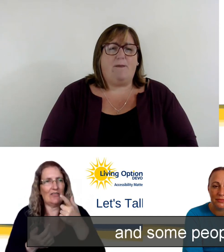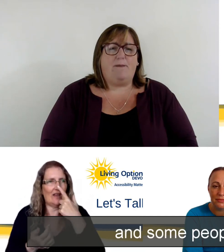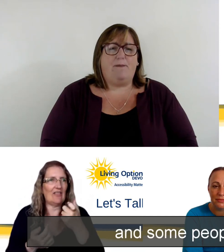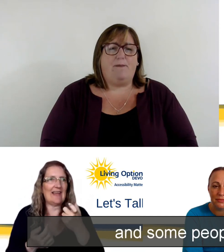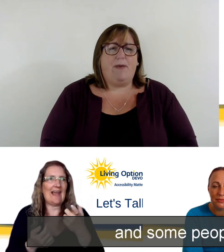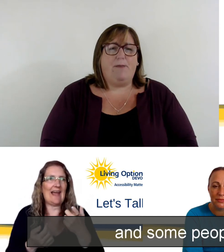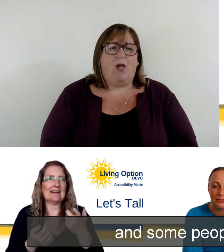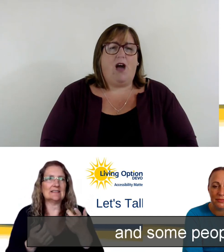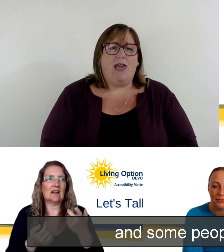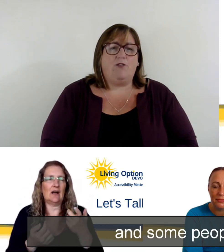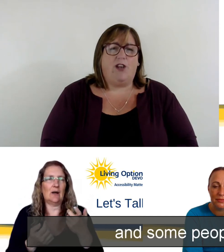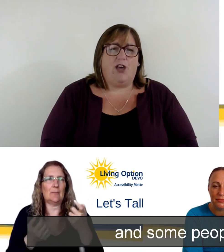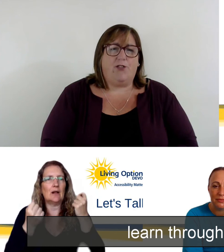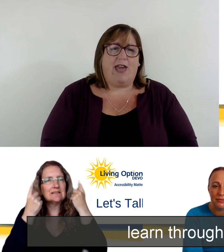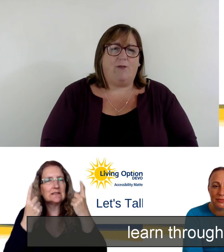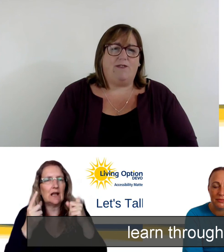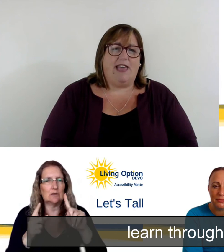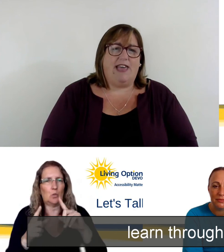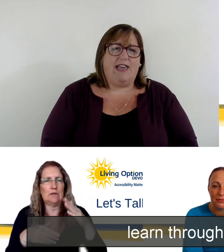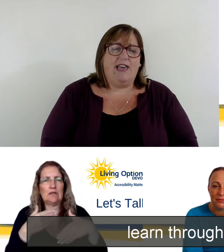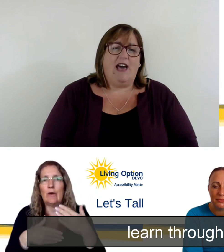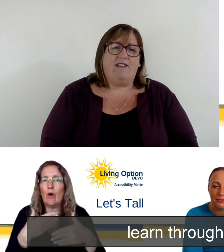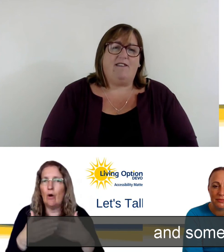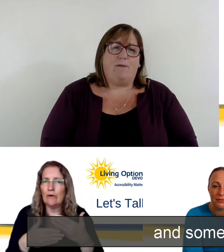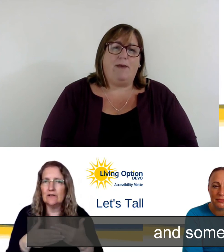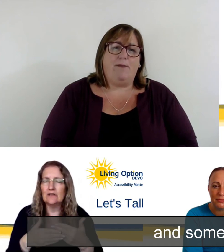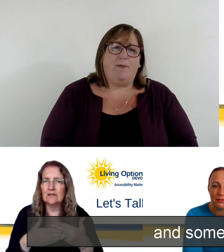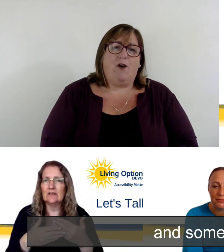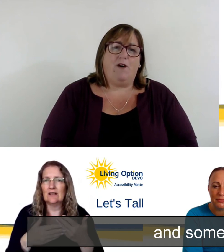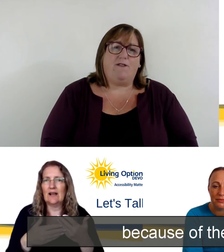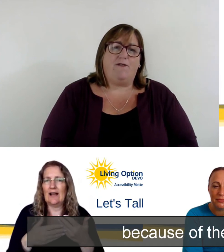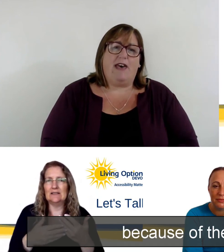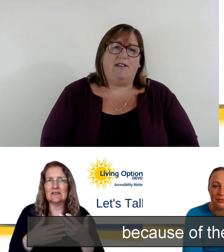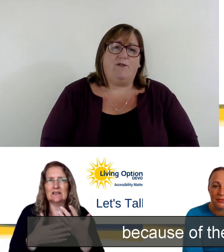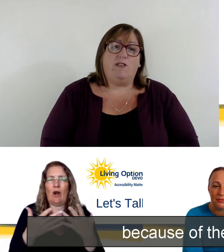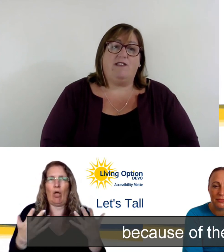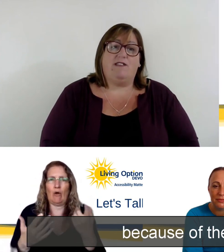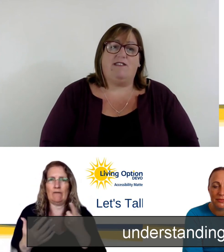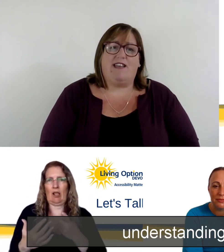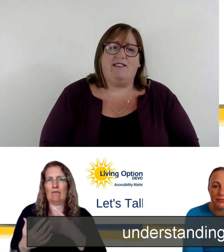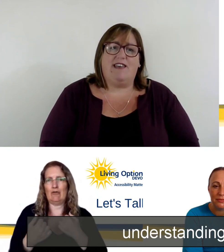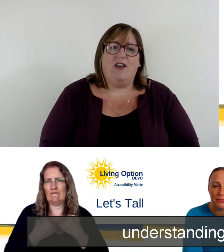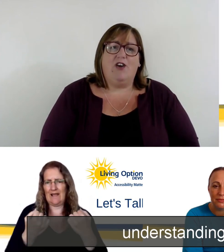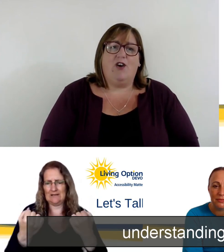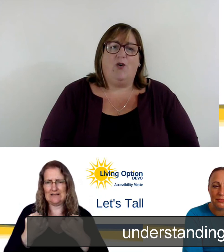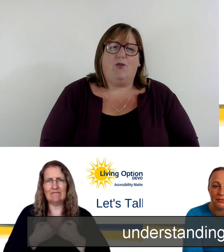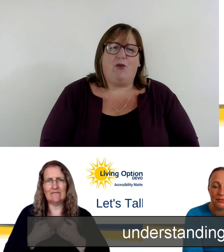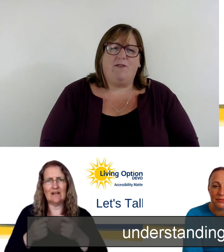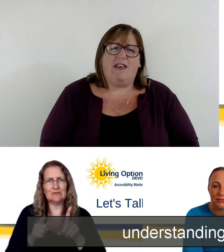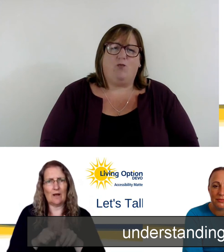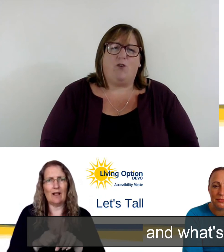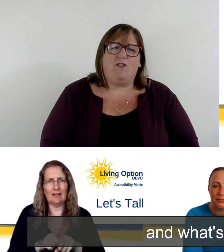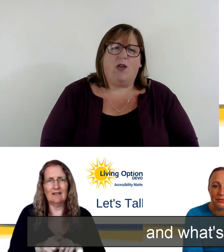and some people are able to learn through counselling, and some people, because of their difficulties understanding